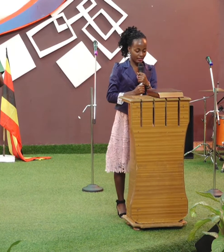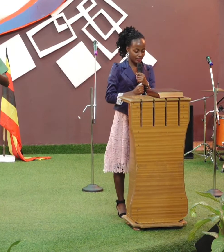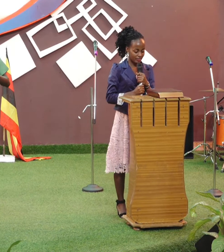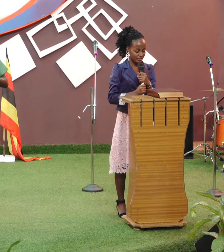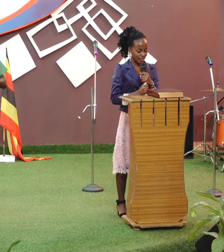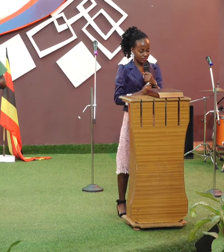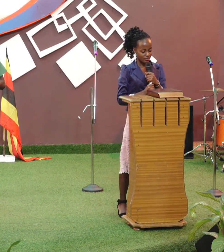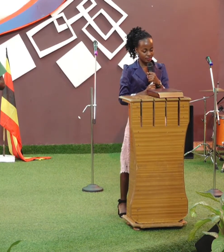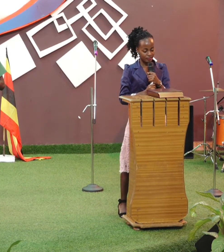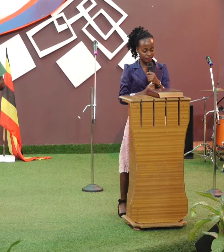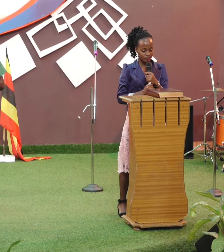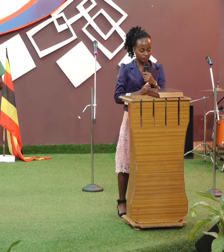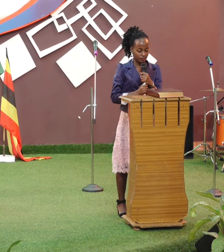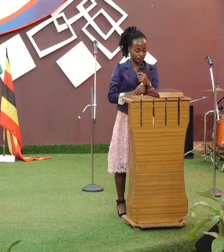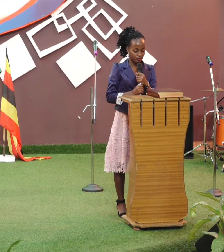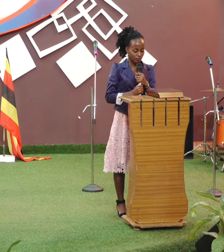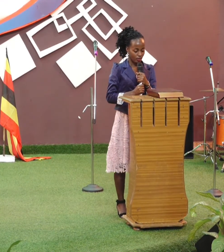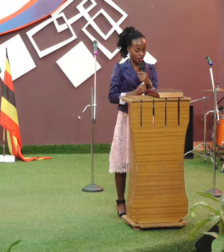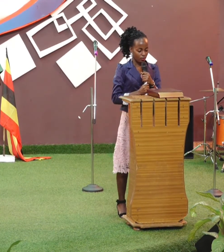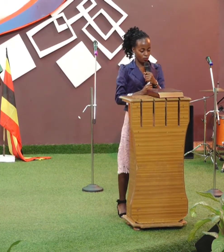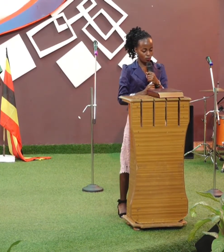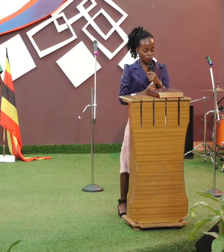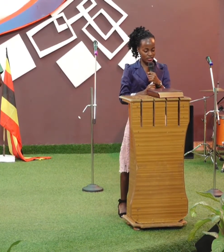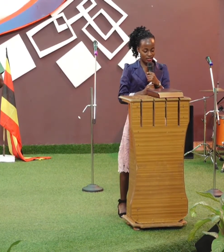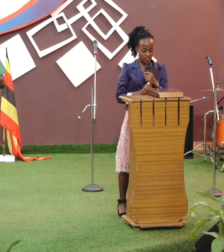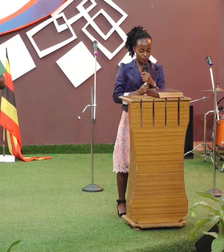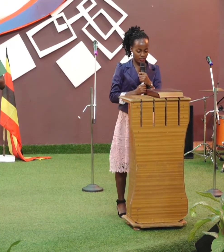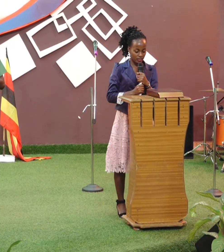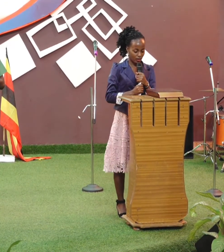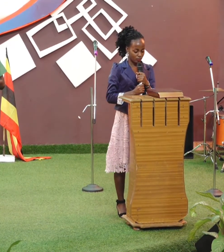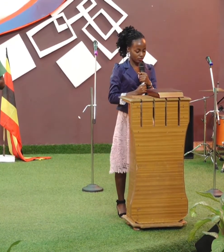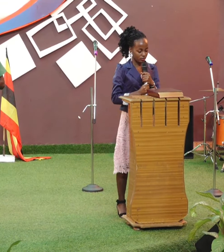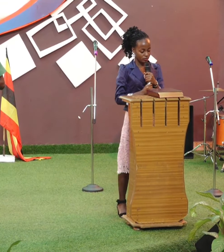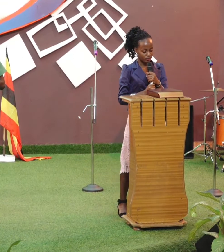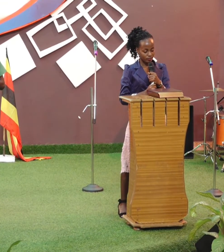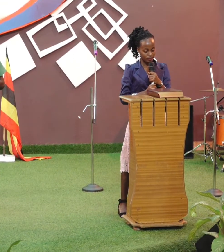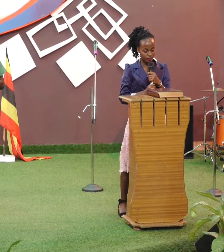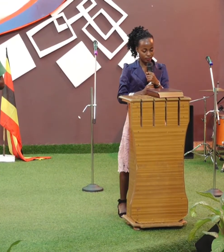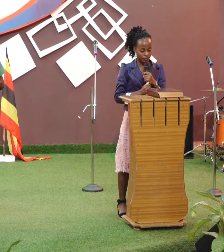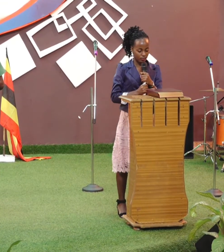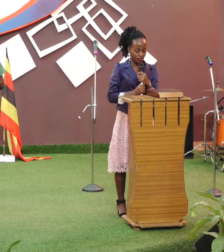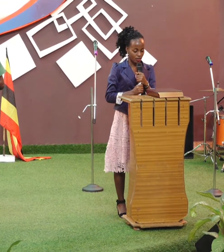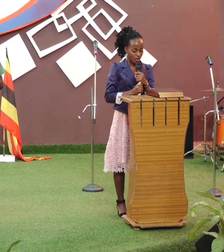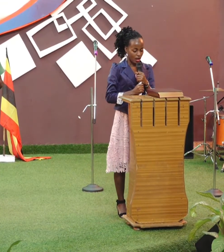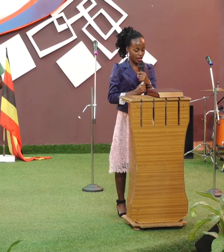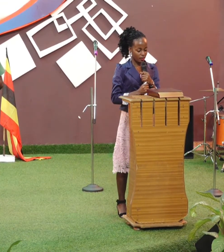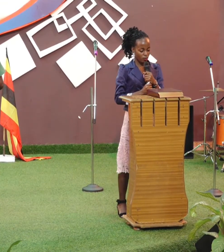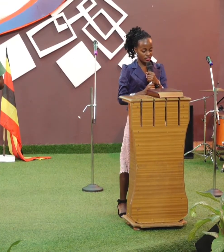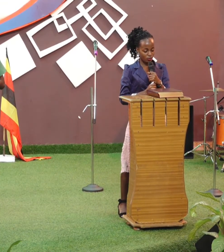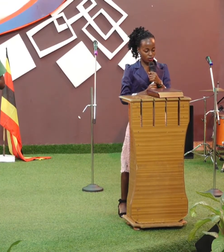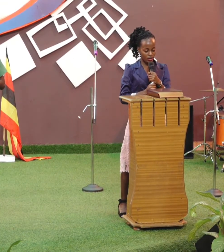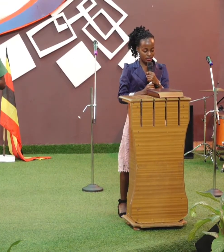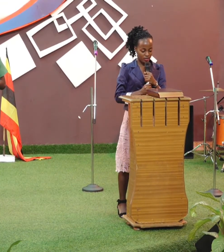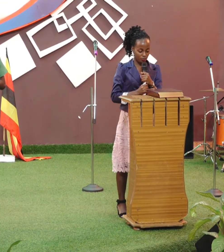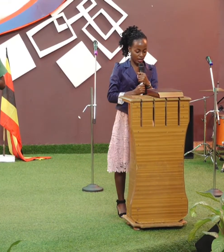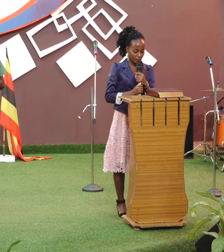the blood cleanses us. Ebigambo ebyo ebirungi bye gwogera. The good words that it speaks out. Bye bigenda okufulumiranga mu kamwa kaffe. Other words